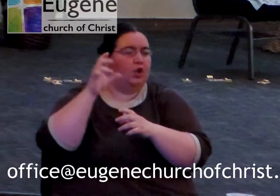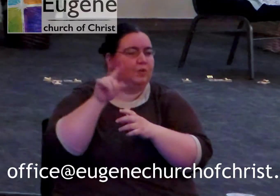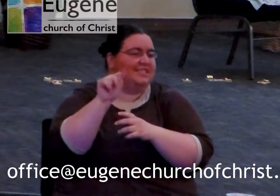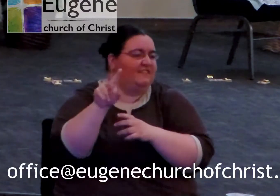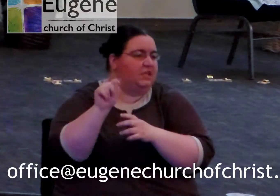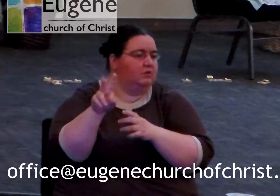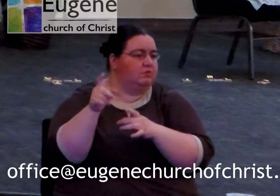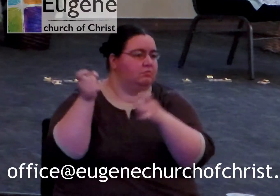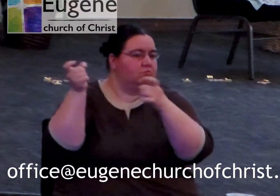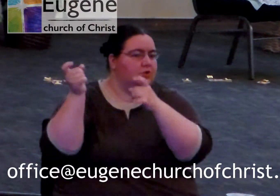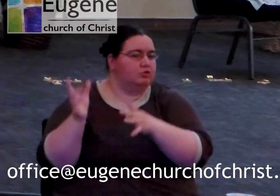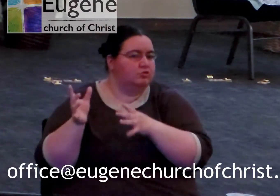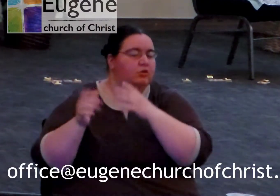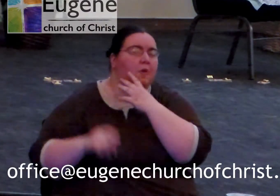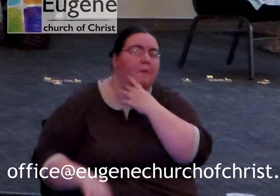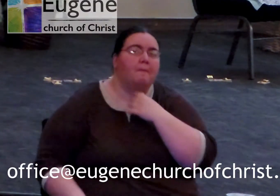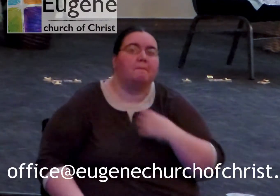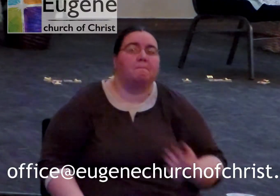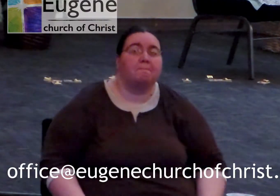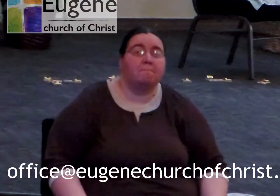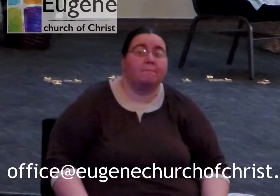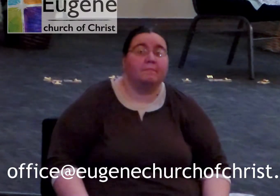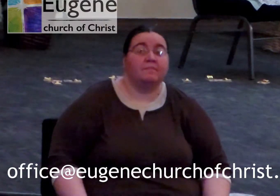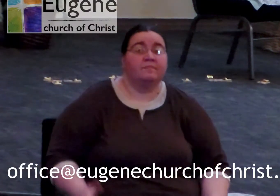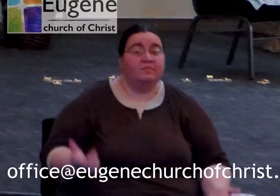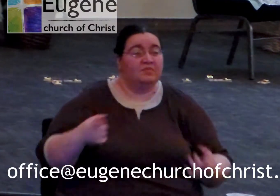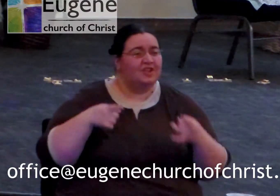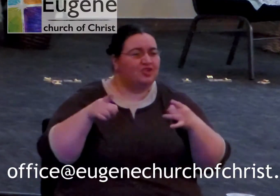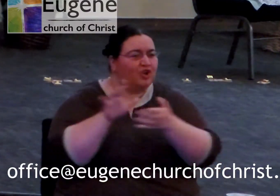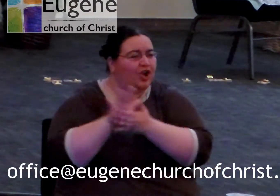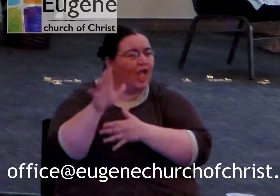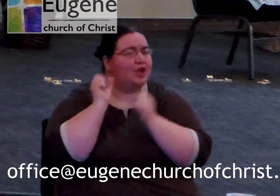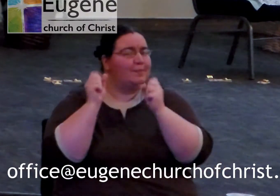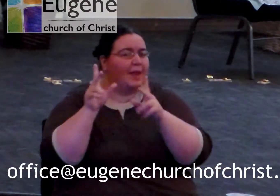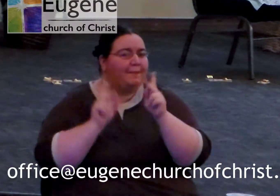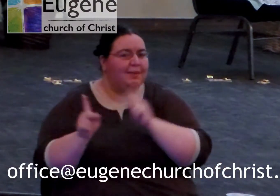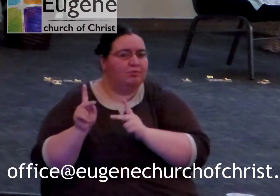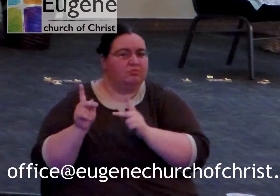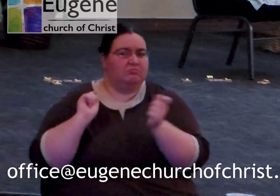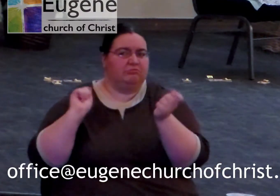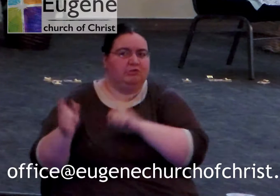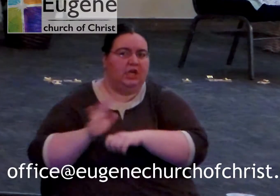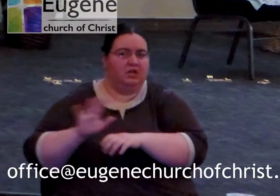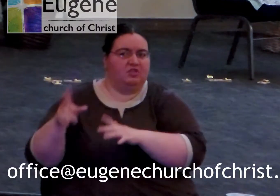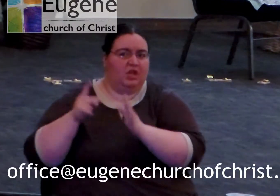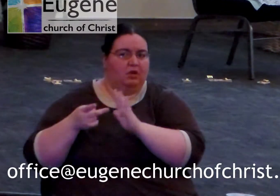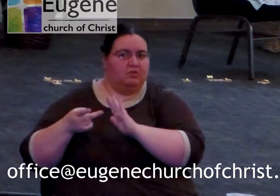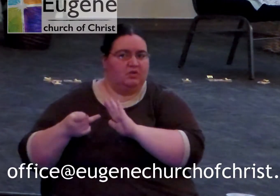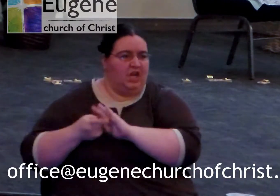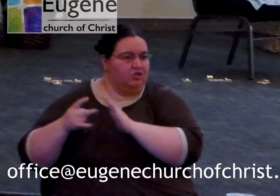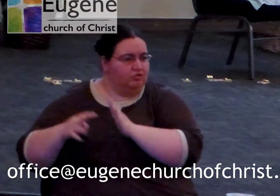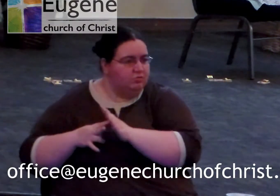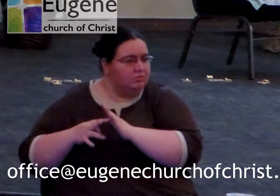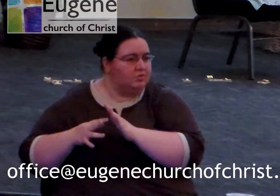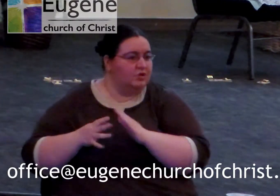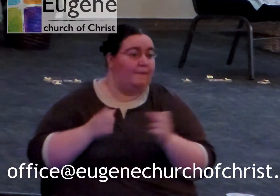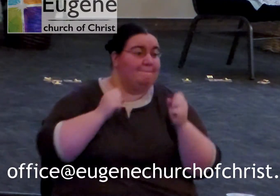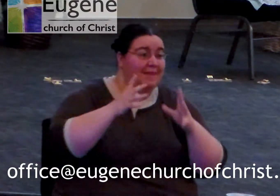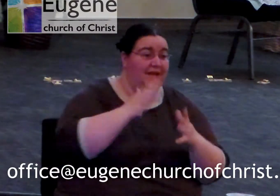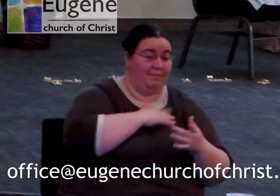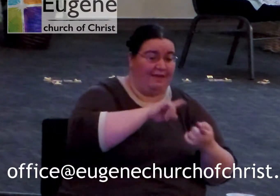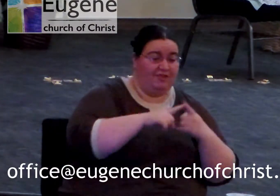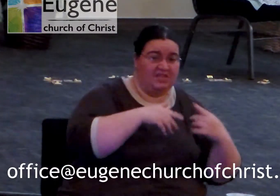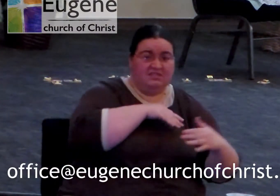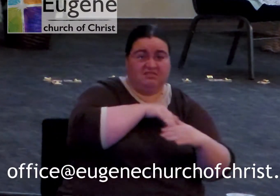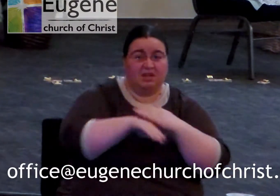for people to switch their majors, I saw a lot of my friends that came in that they didn't really have a direction at all. They were just trying to find themselves, and that's totally cool and